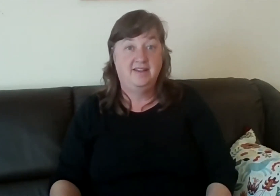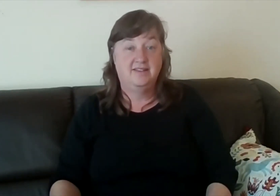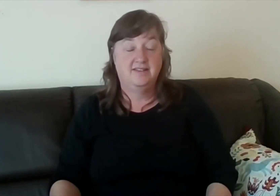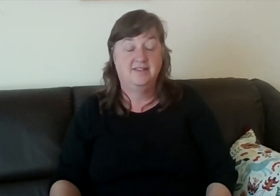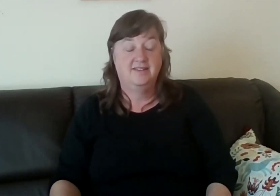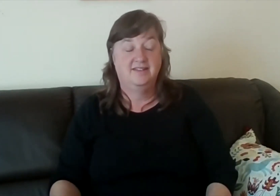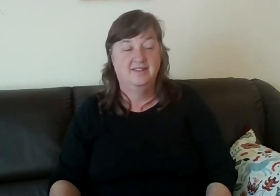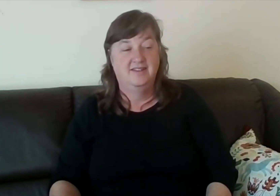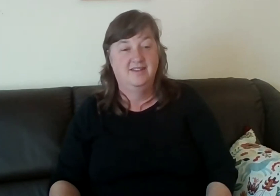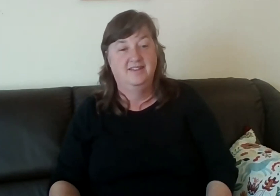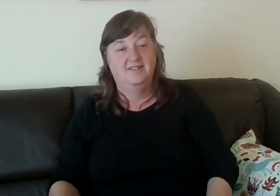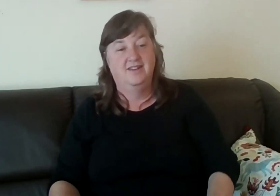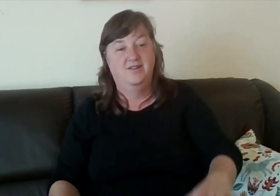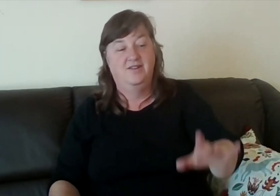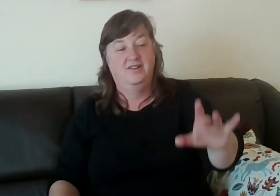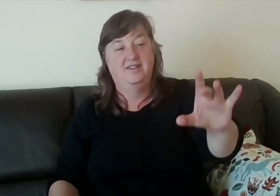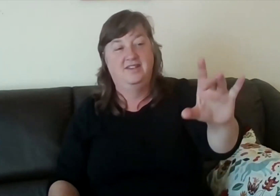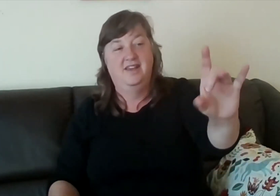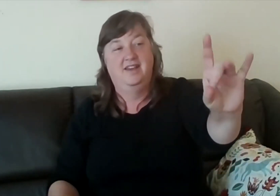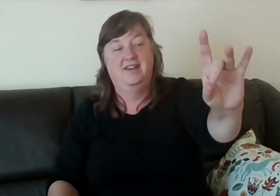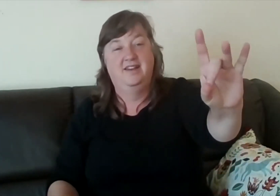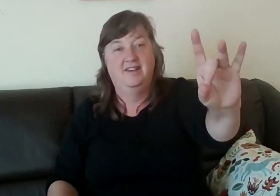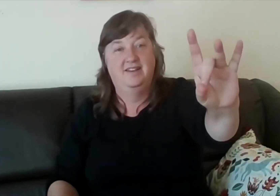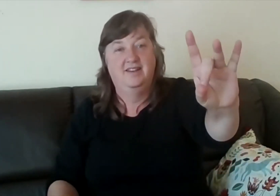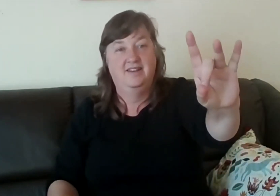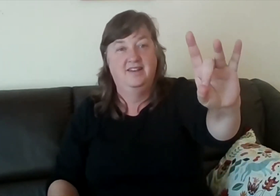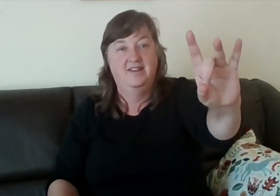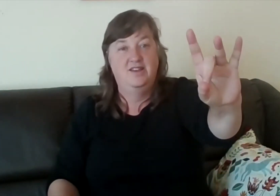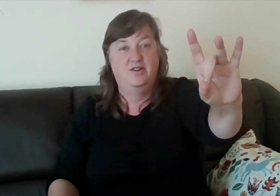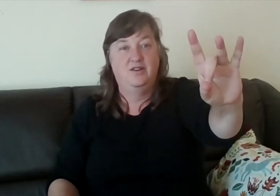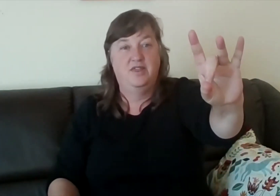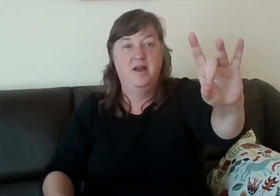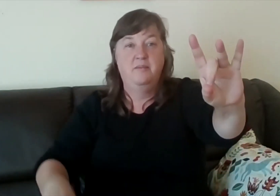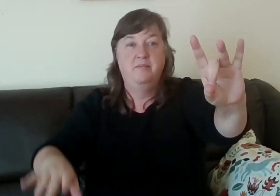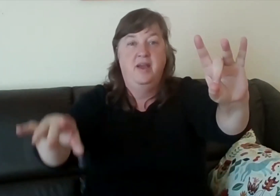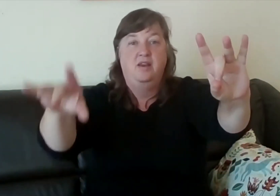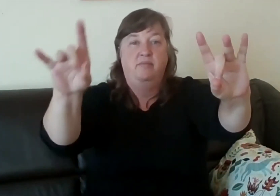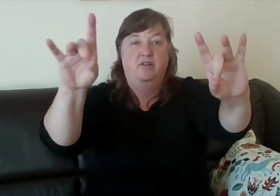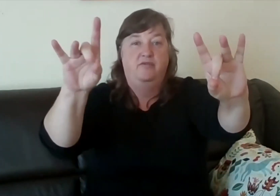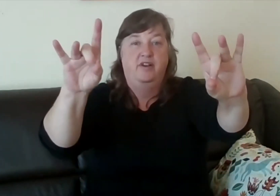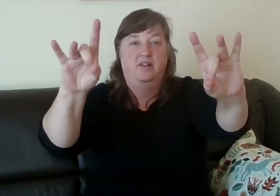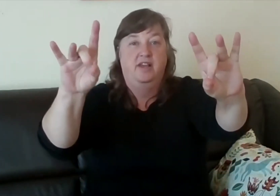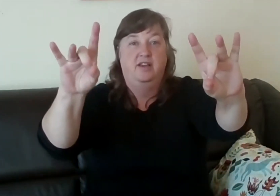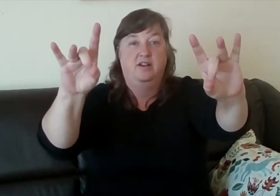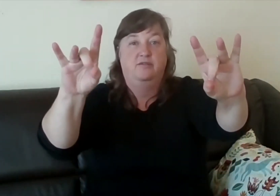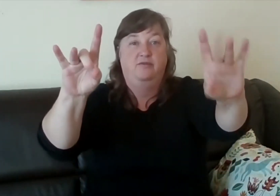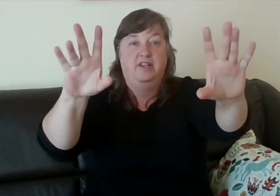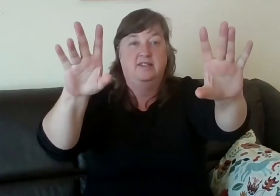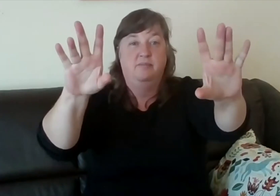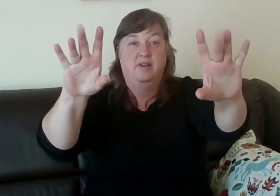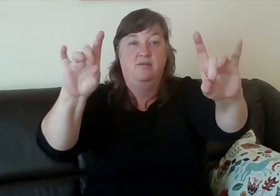Hate. So you're going to take your thumb and your middle finger like you're going to flick something